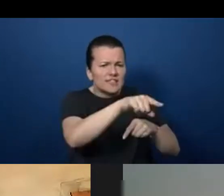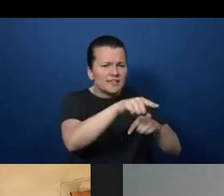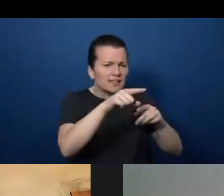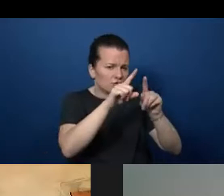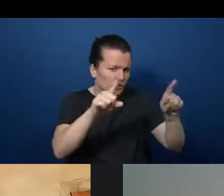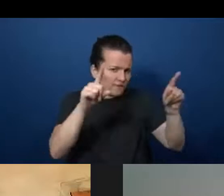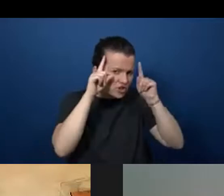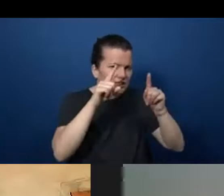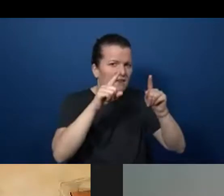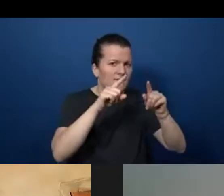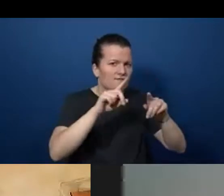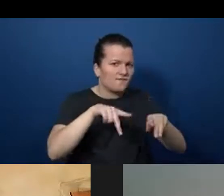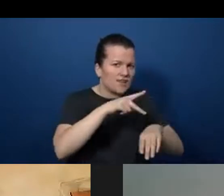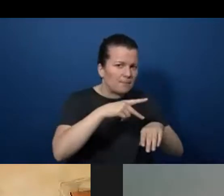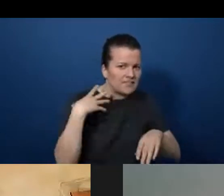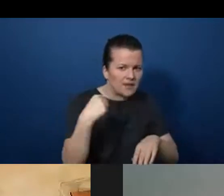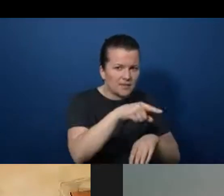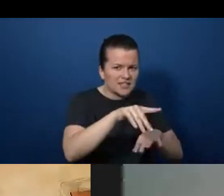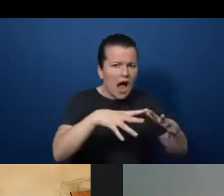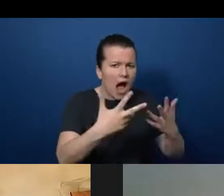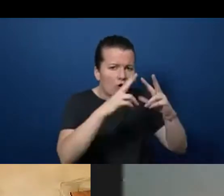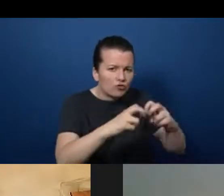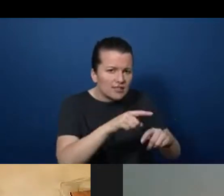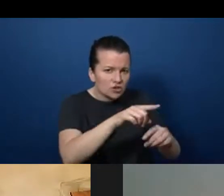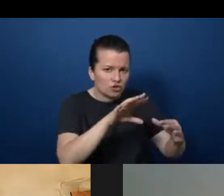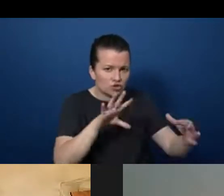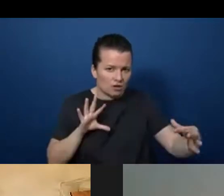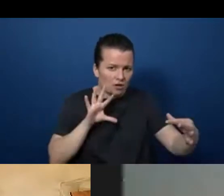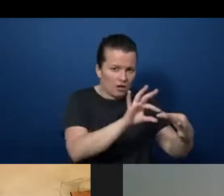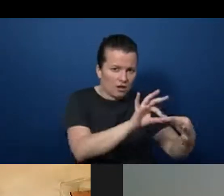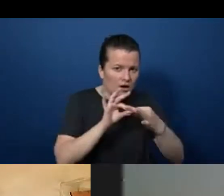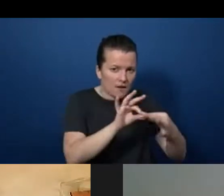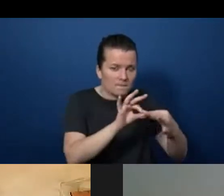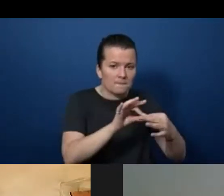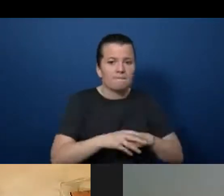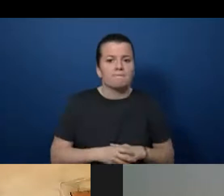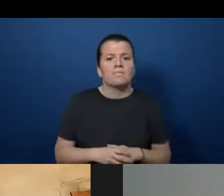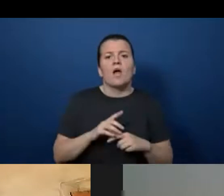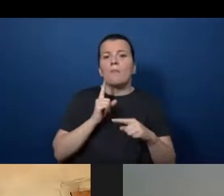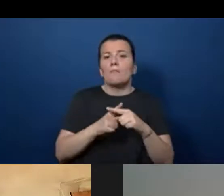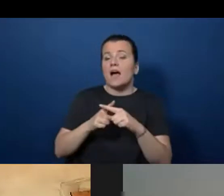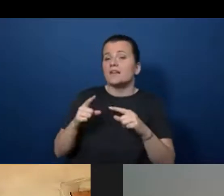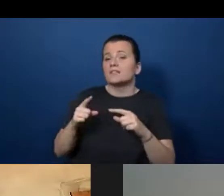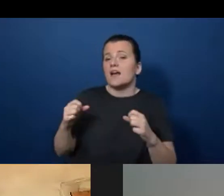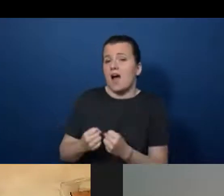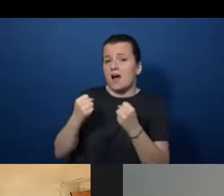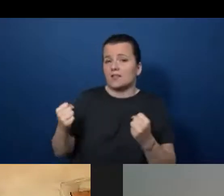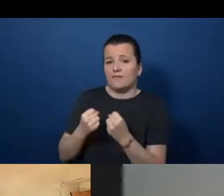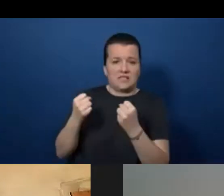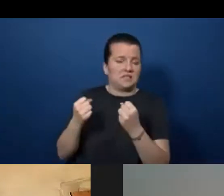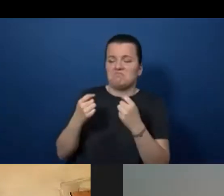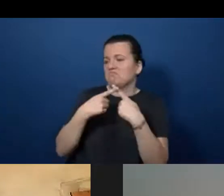and members of different activist organisations with disability,